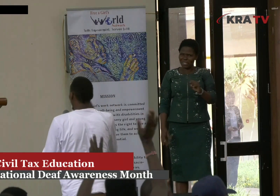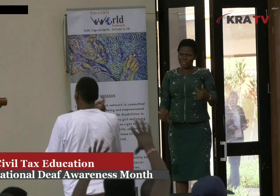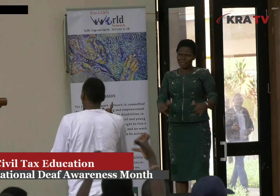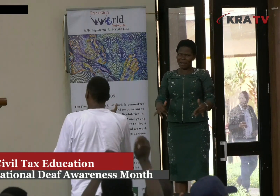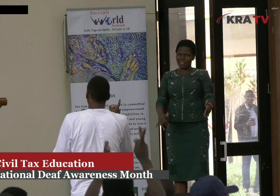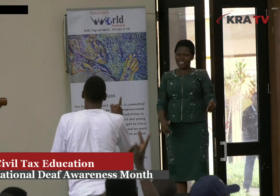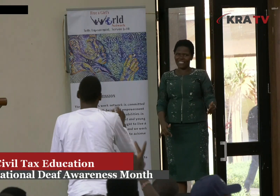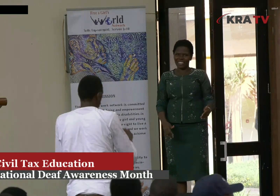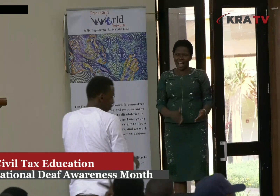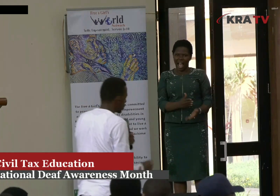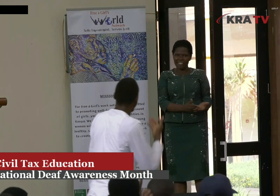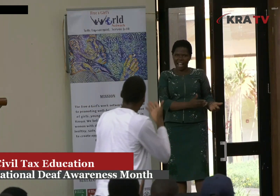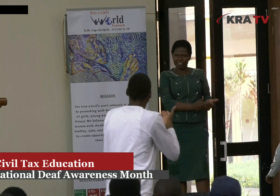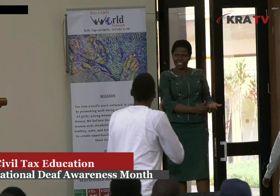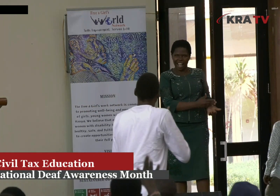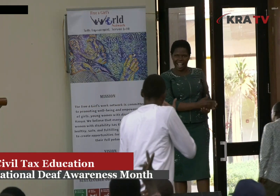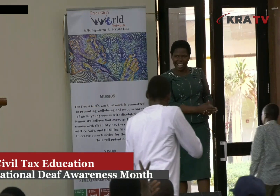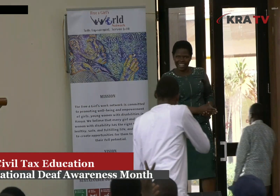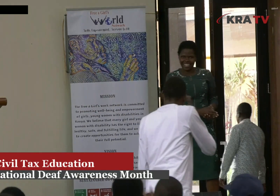She's not through with the questions.